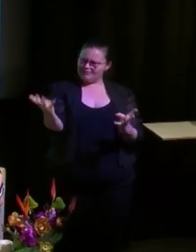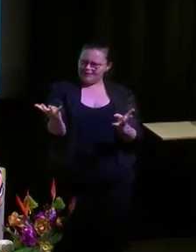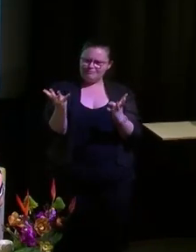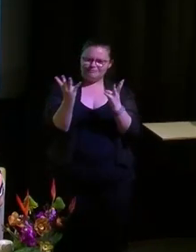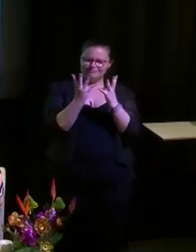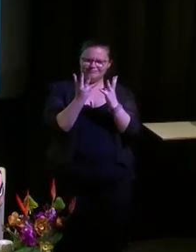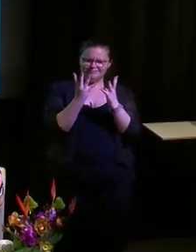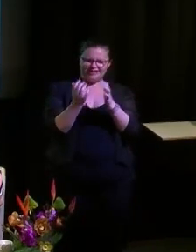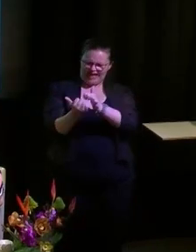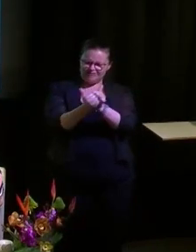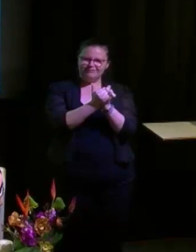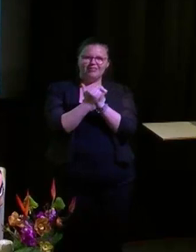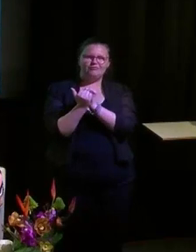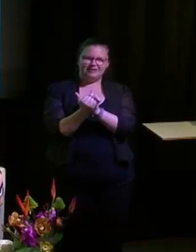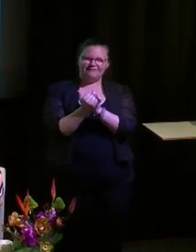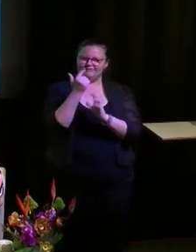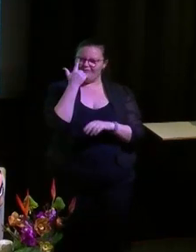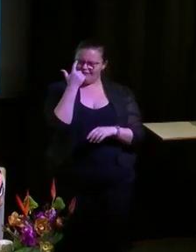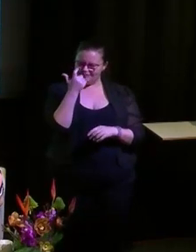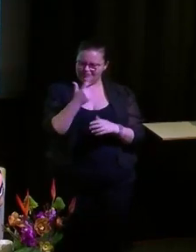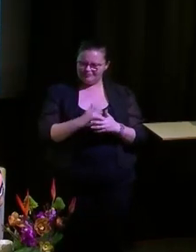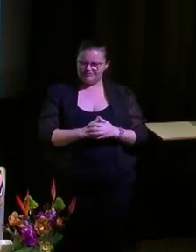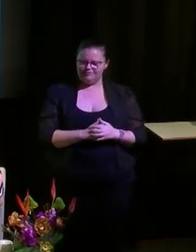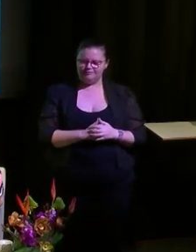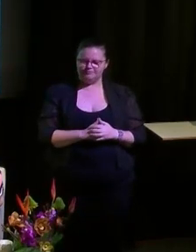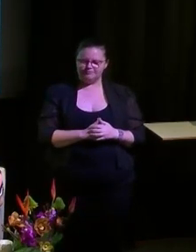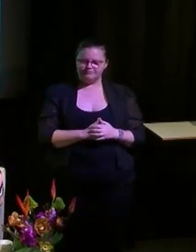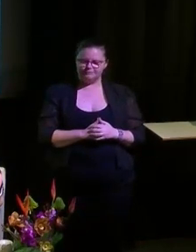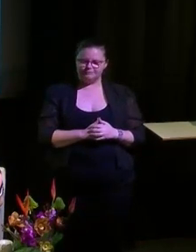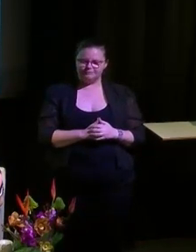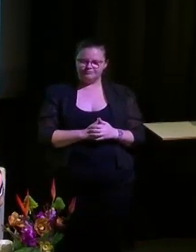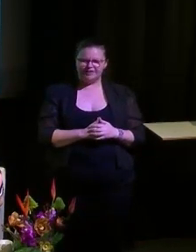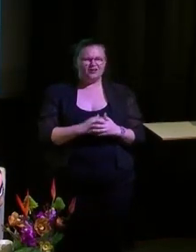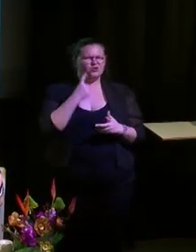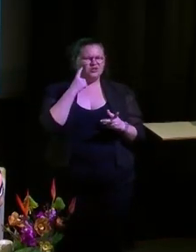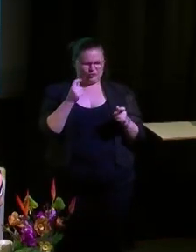this as a collaborative, it's that whole thing of like where